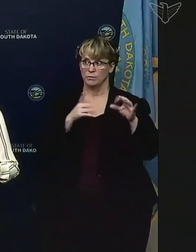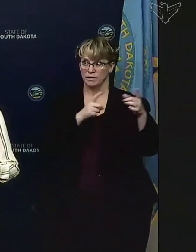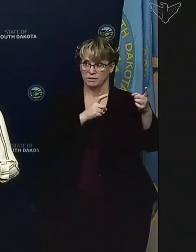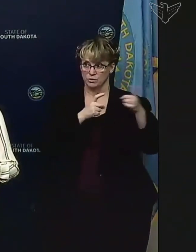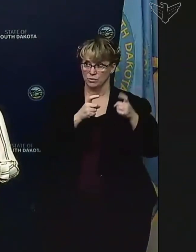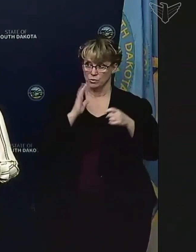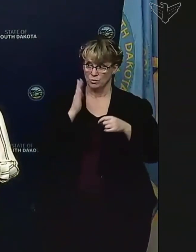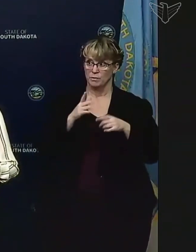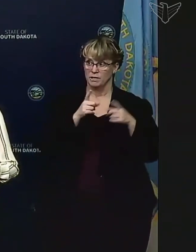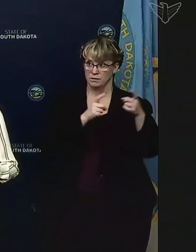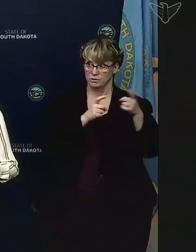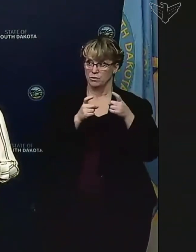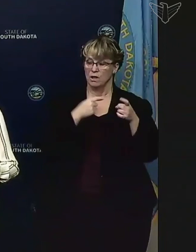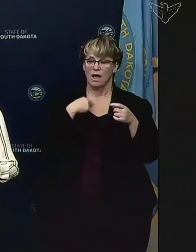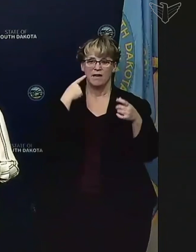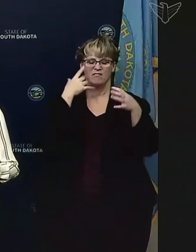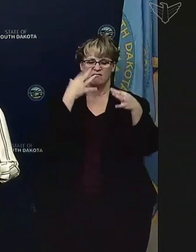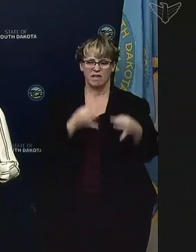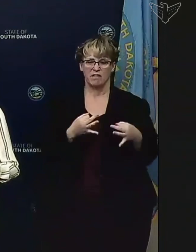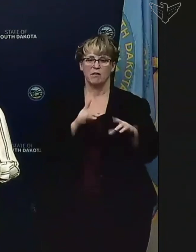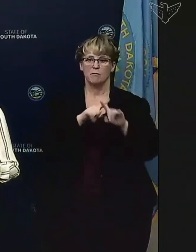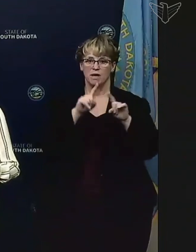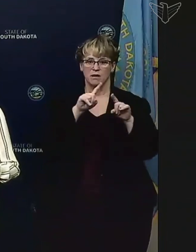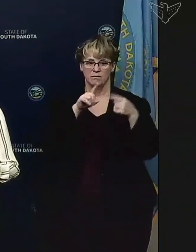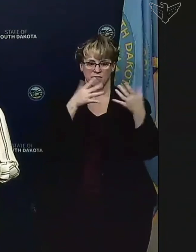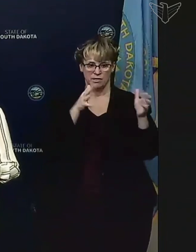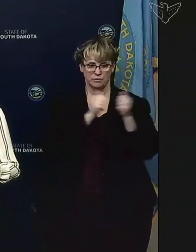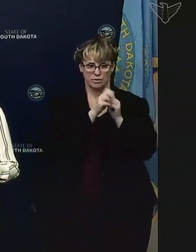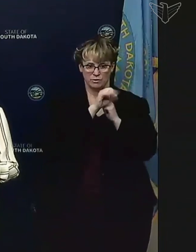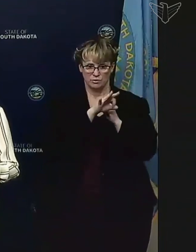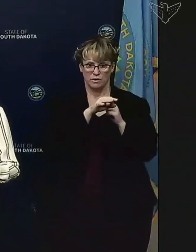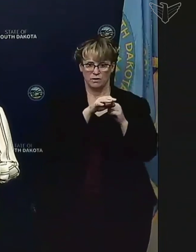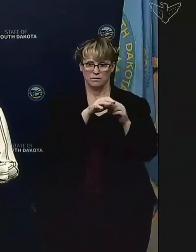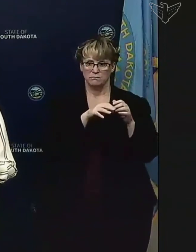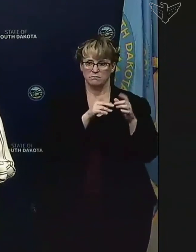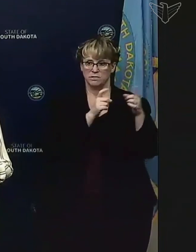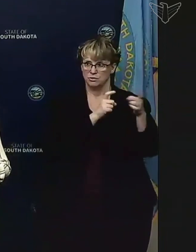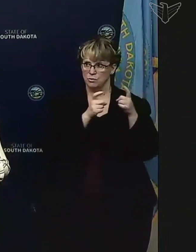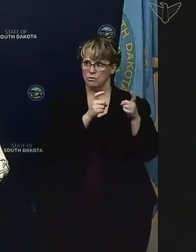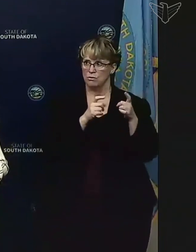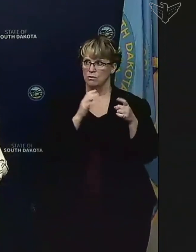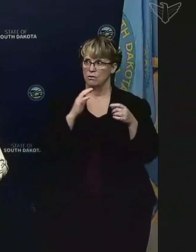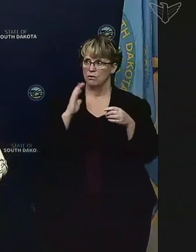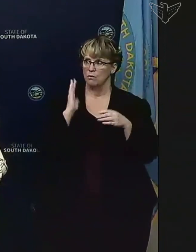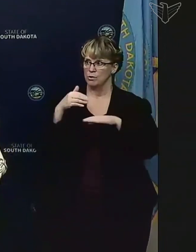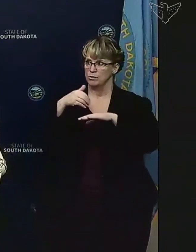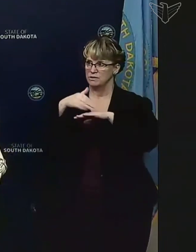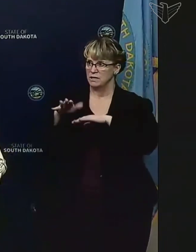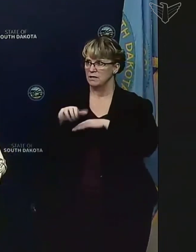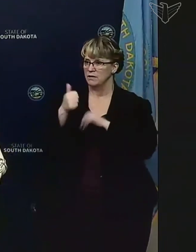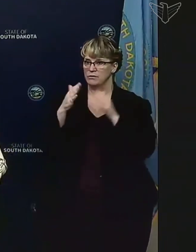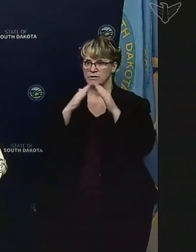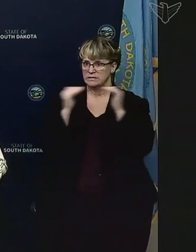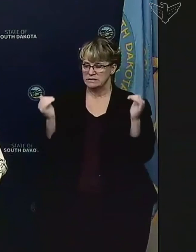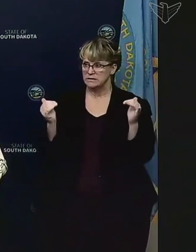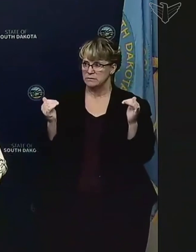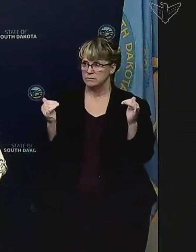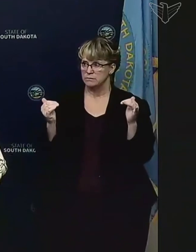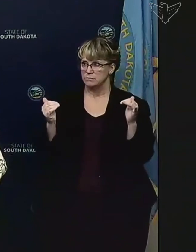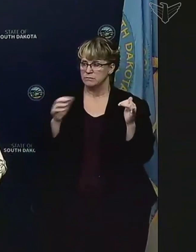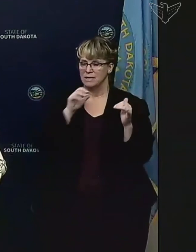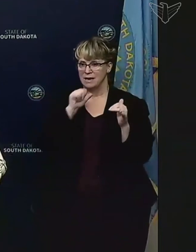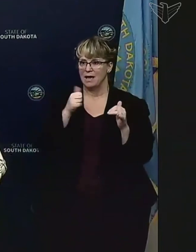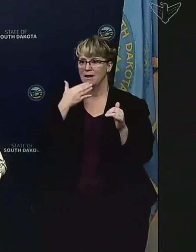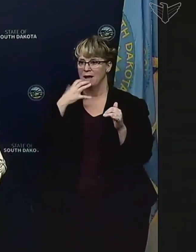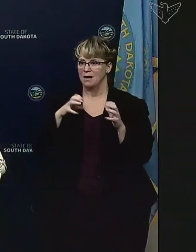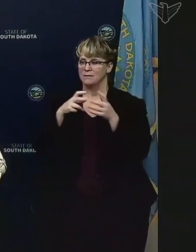You will get it under control. I have faith. But once that is done, will you then redeploy other systems that aren't in